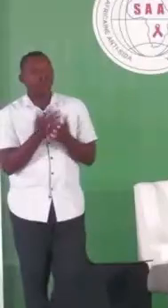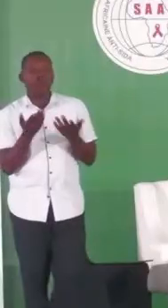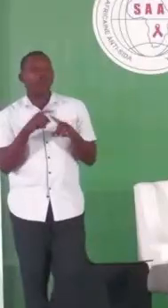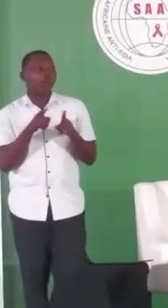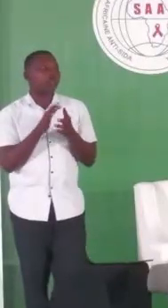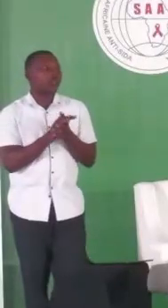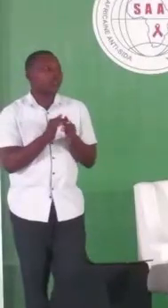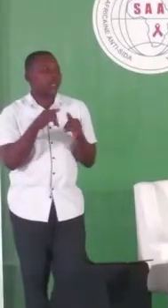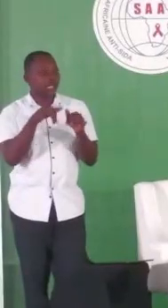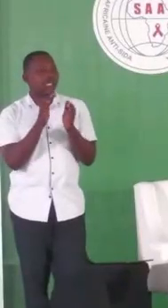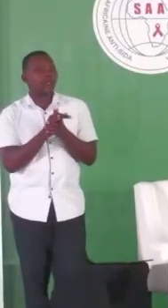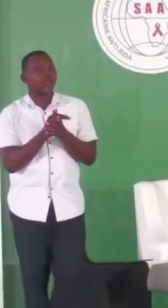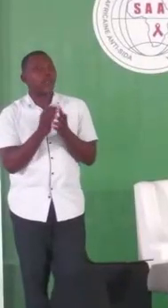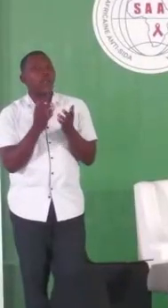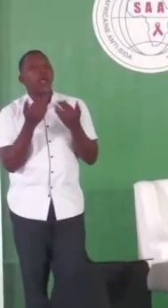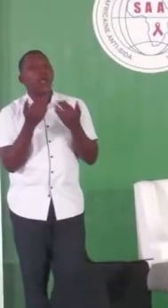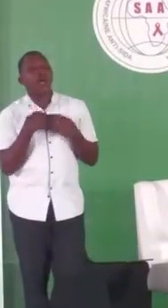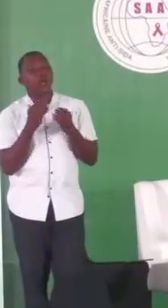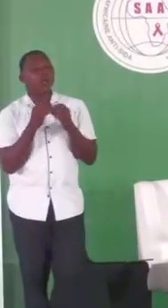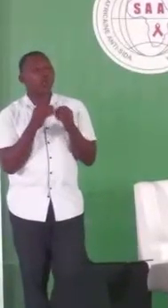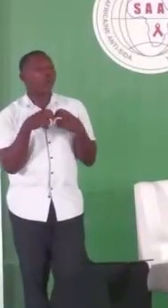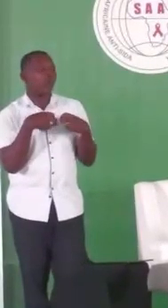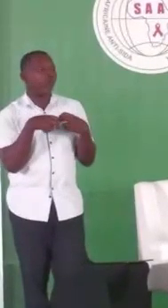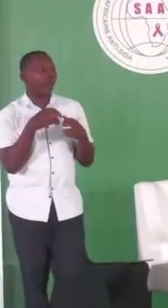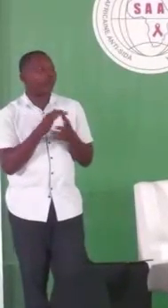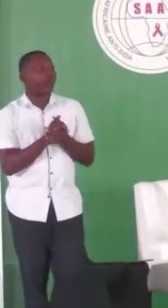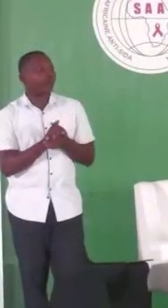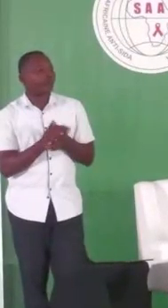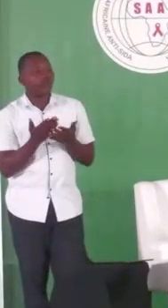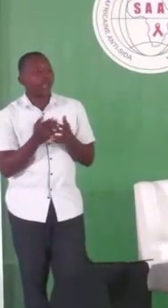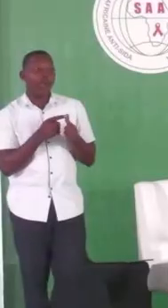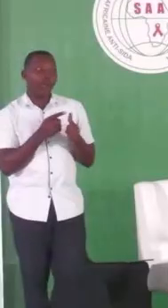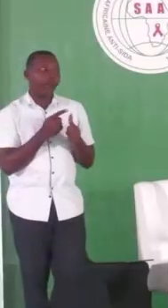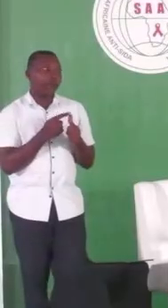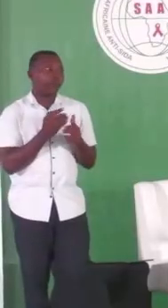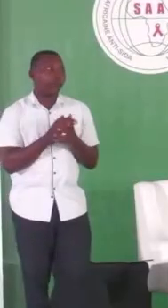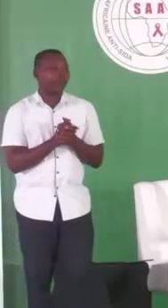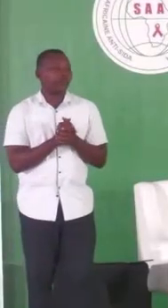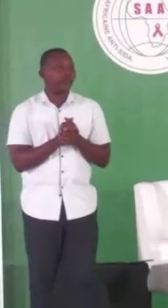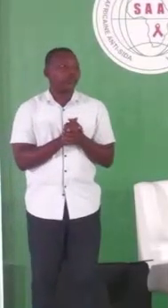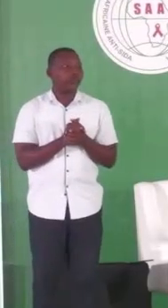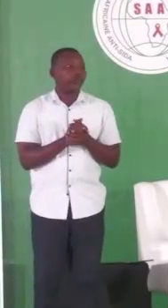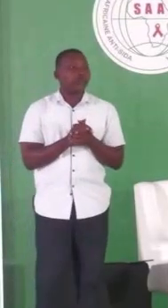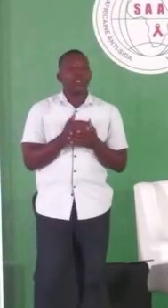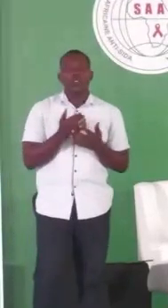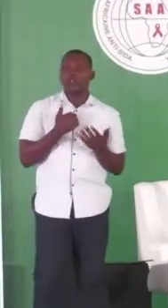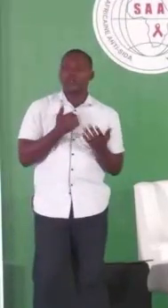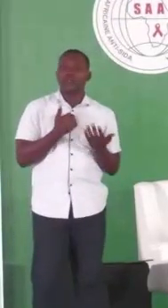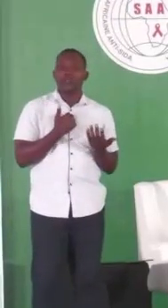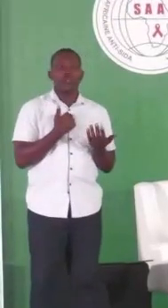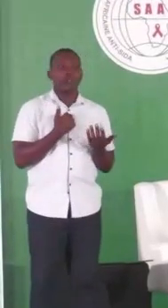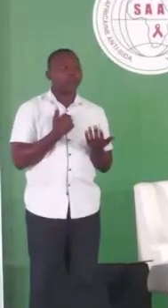there is still some big gap. First of all, there is a lot